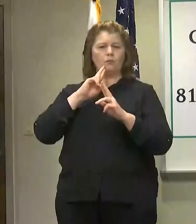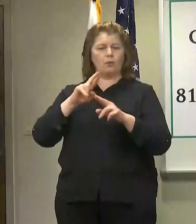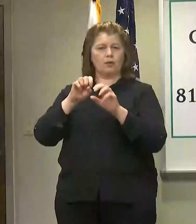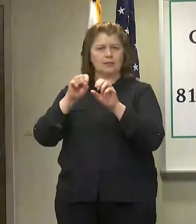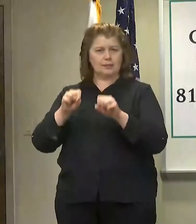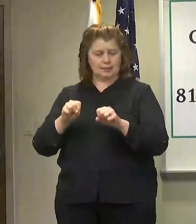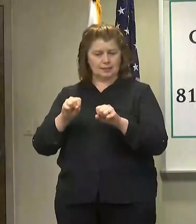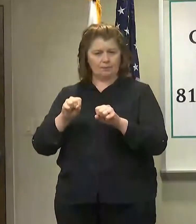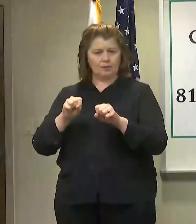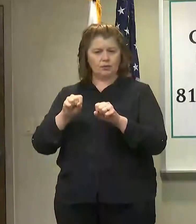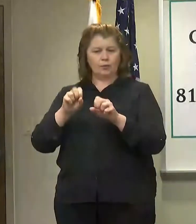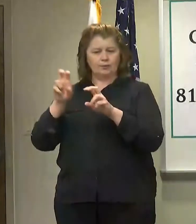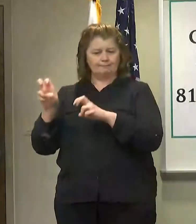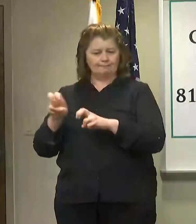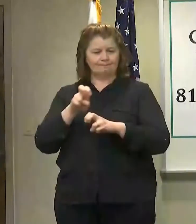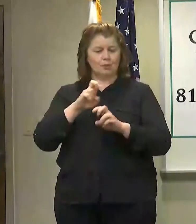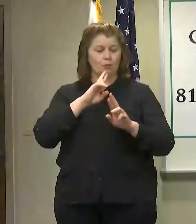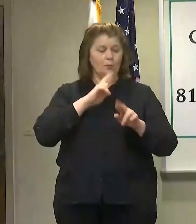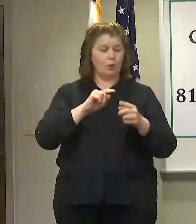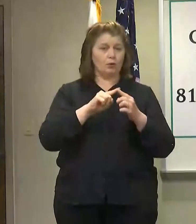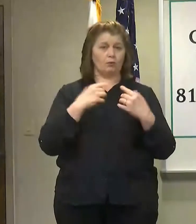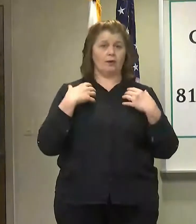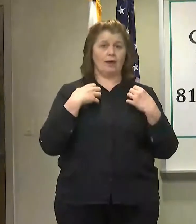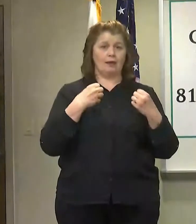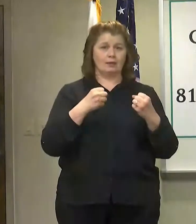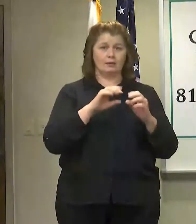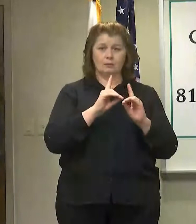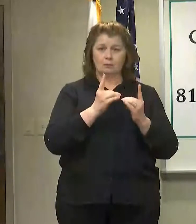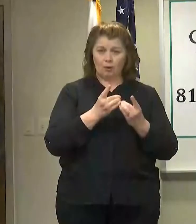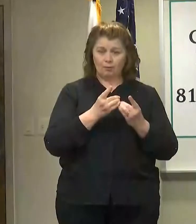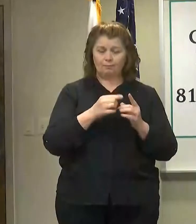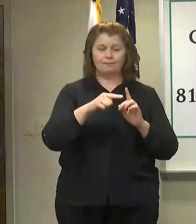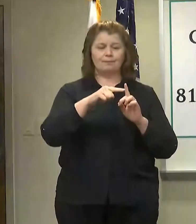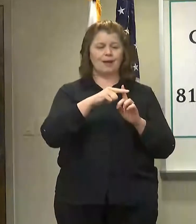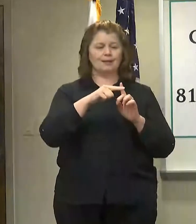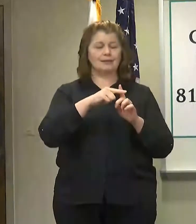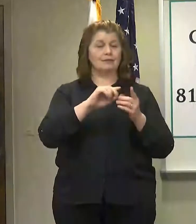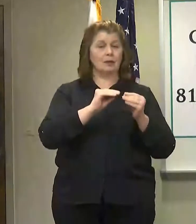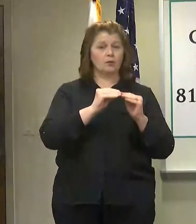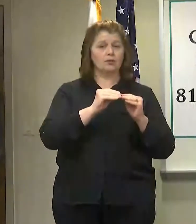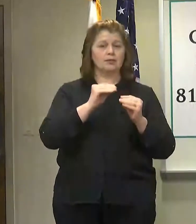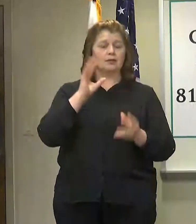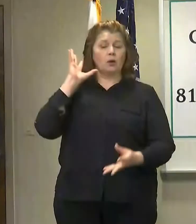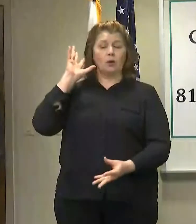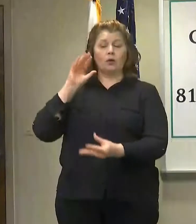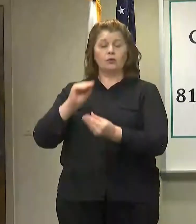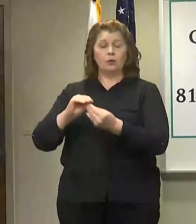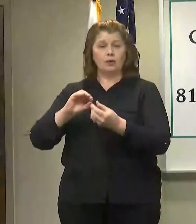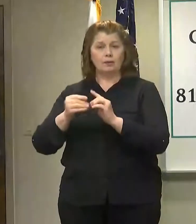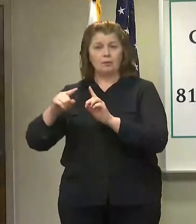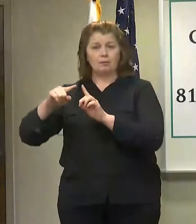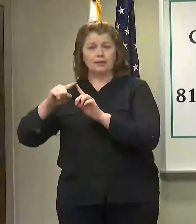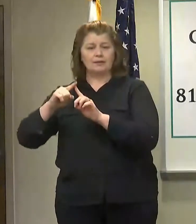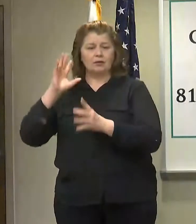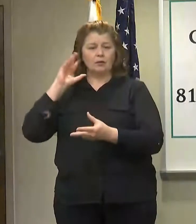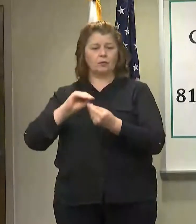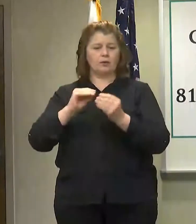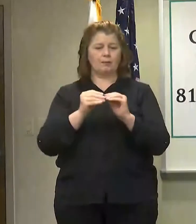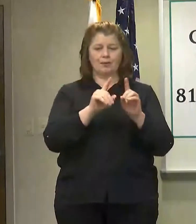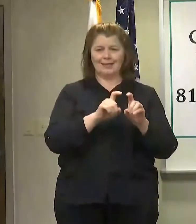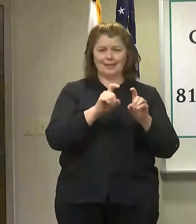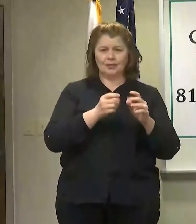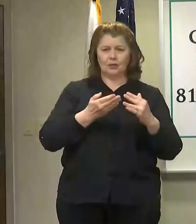INEDS to the local health department, and positive rates are based on total number of tests that are positive from total number of specimens reported